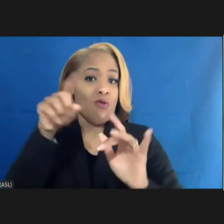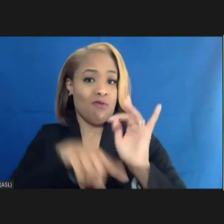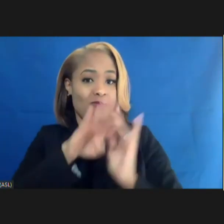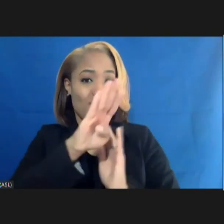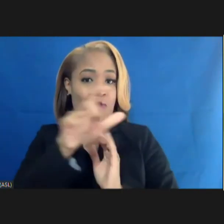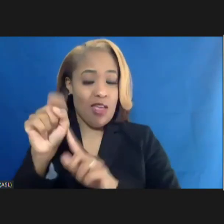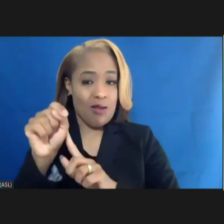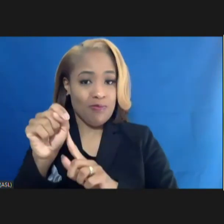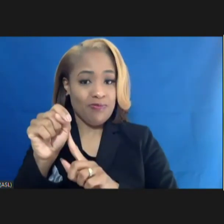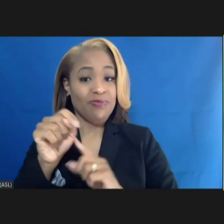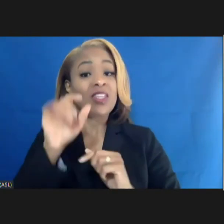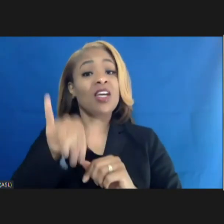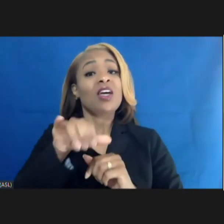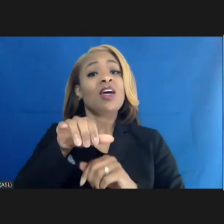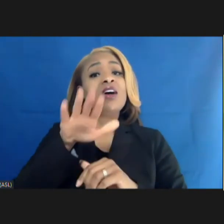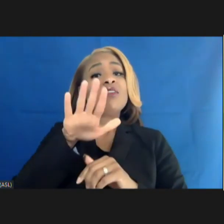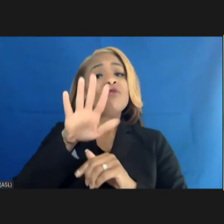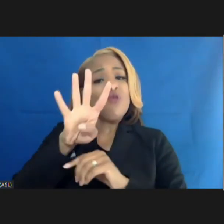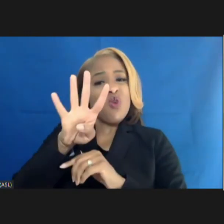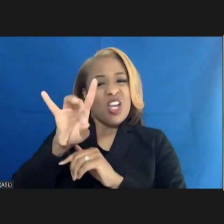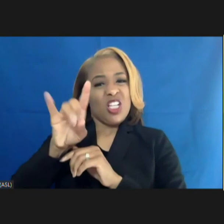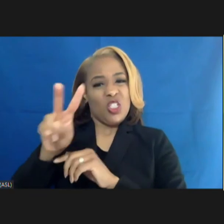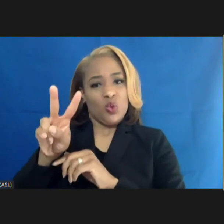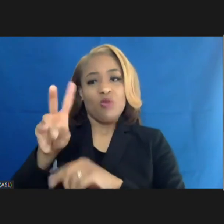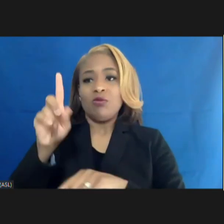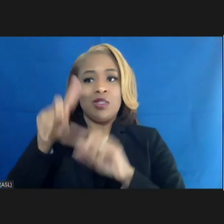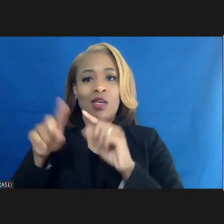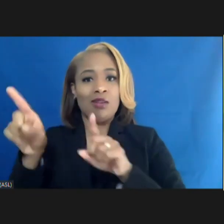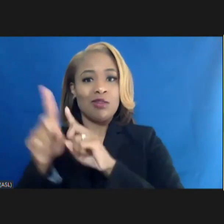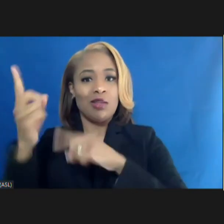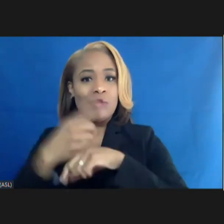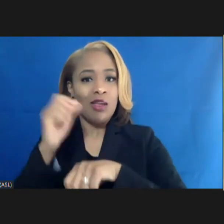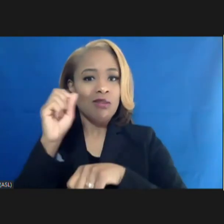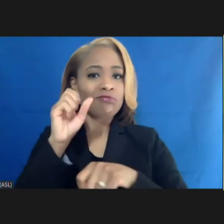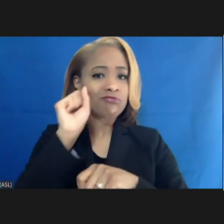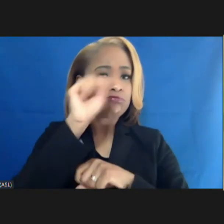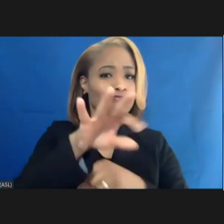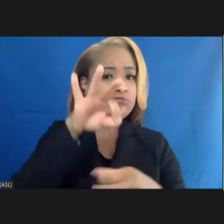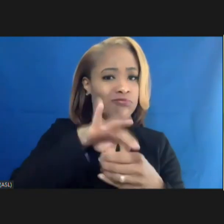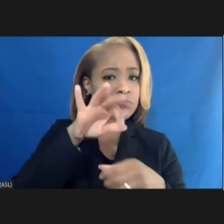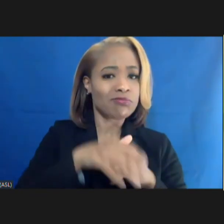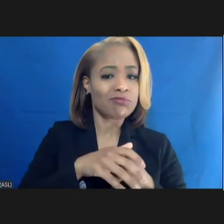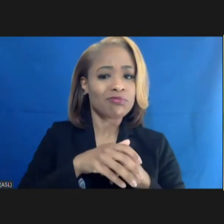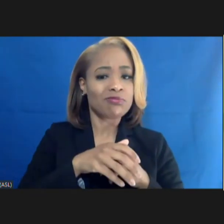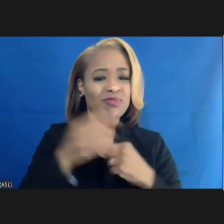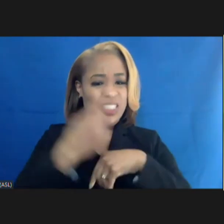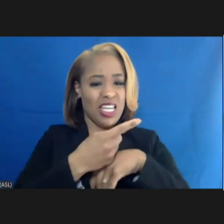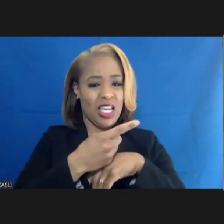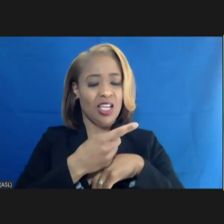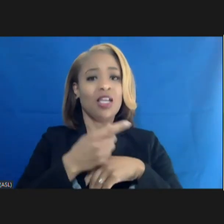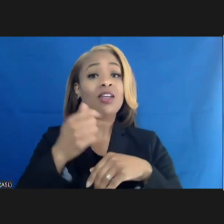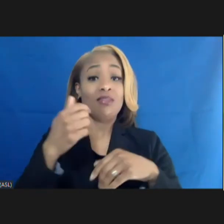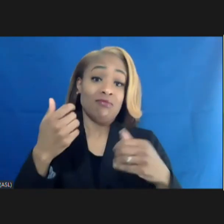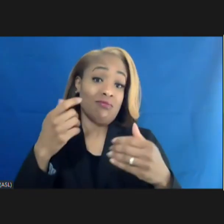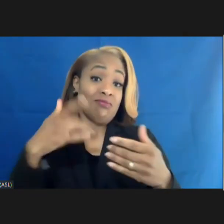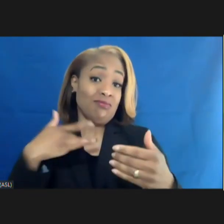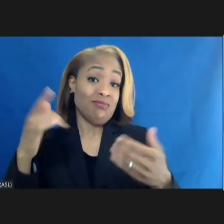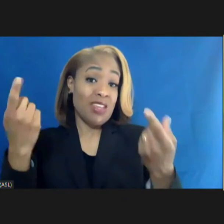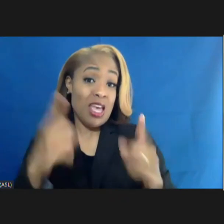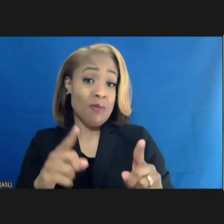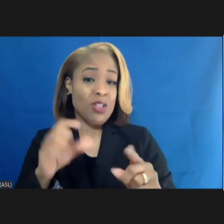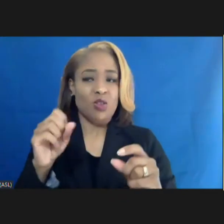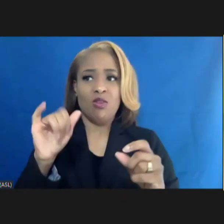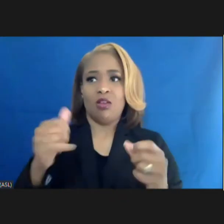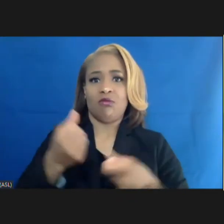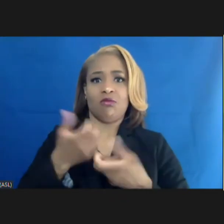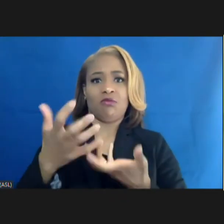the use of drop boxes on Election Day, when, incidentally, they're most typically used, needlessly causing confusion and raising the likelihood of the